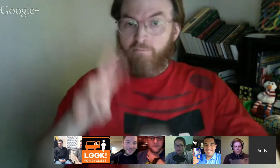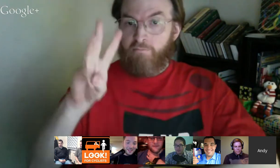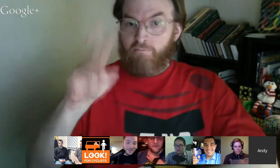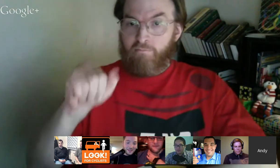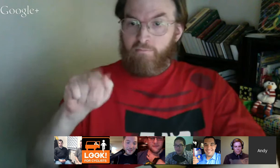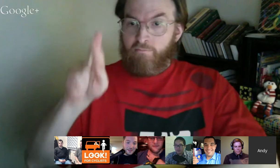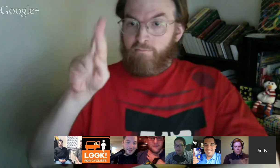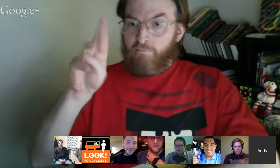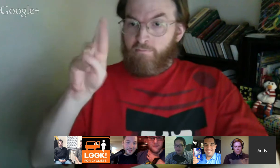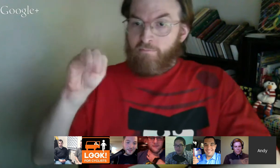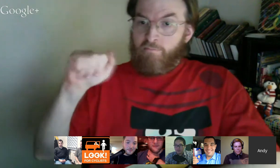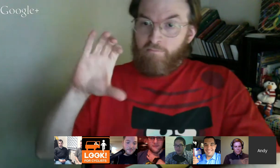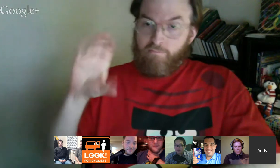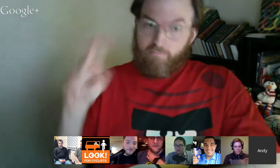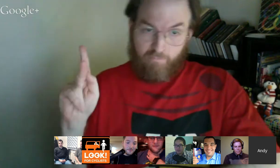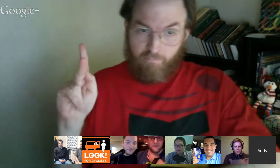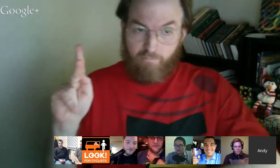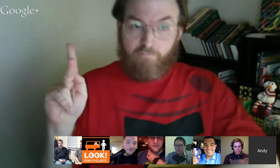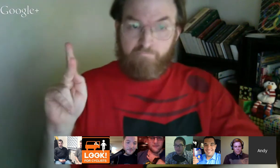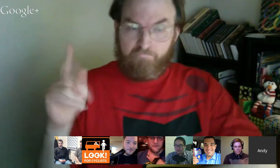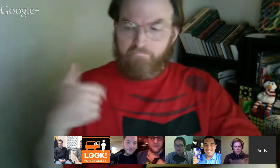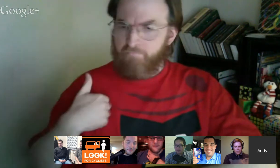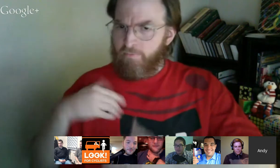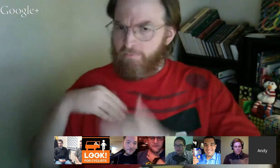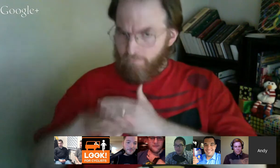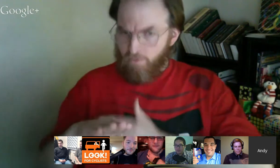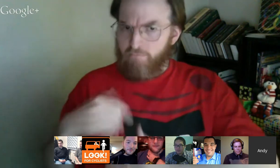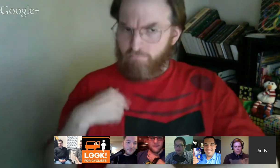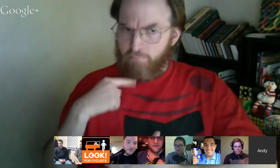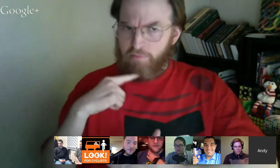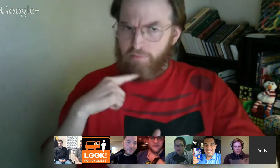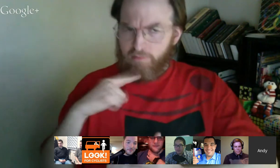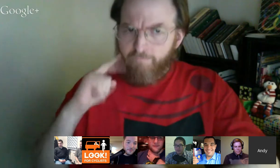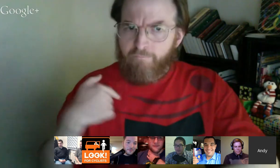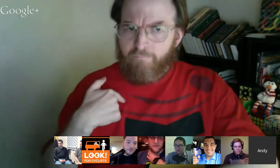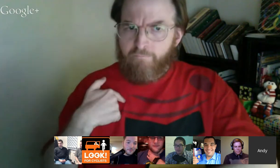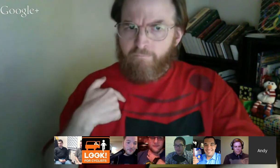My name is Andy. My last name is Warwick.